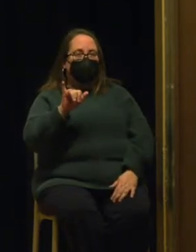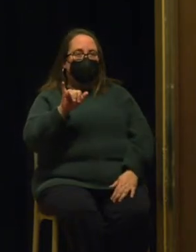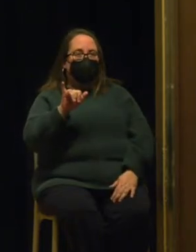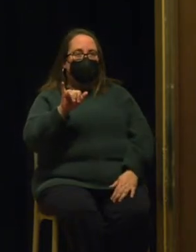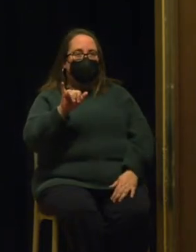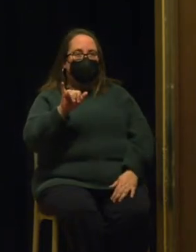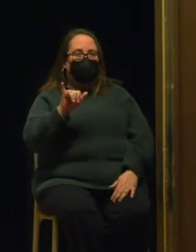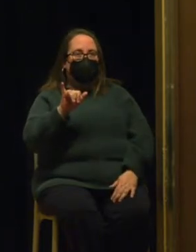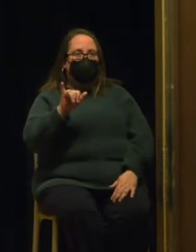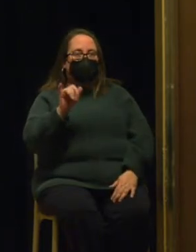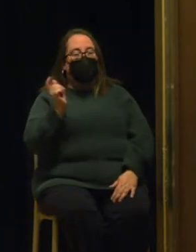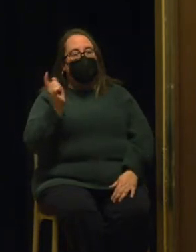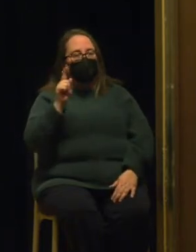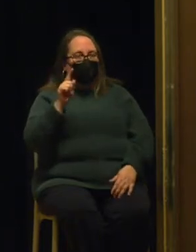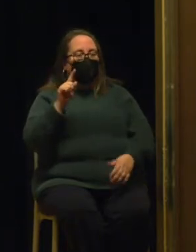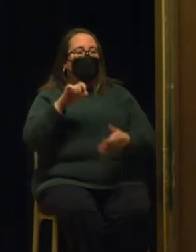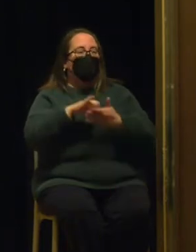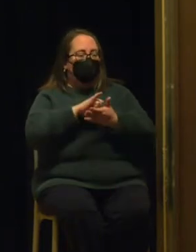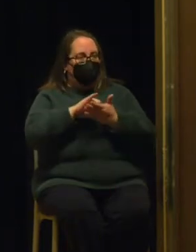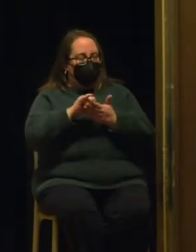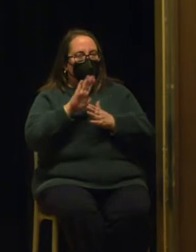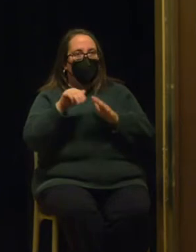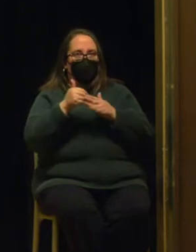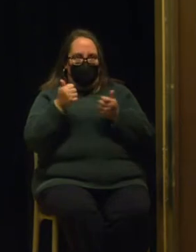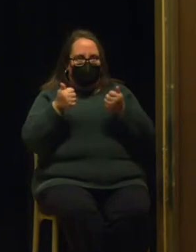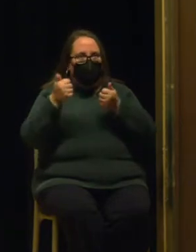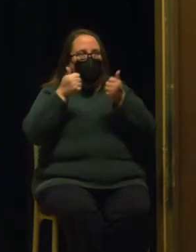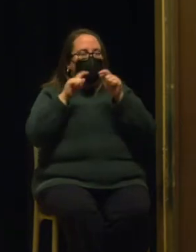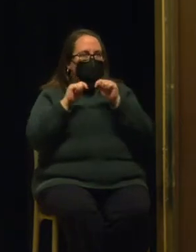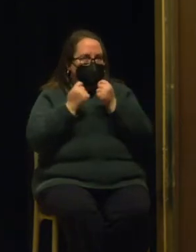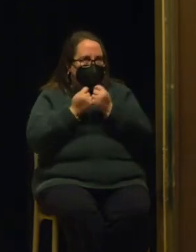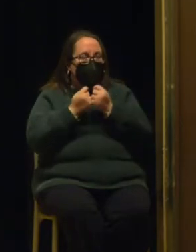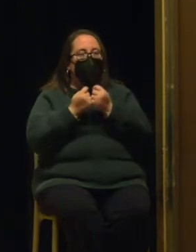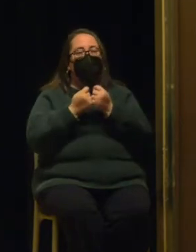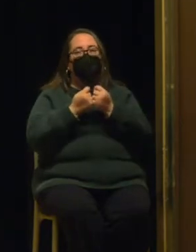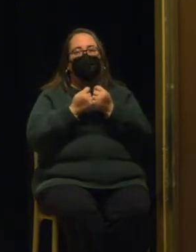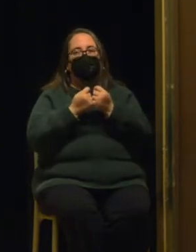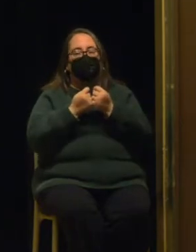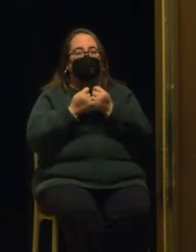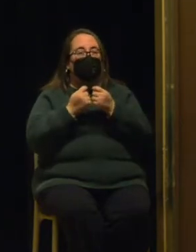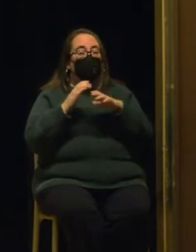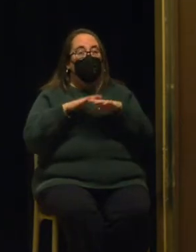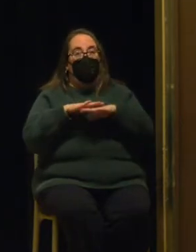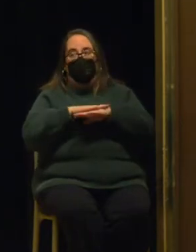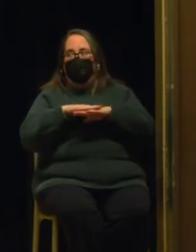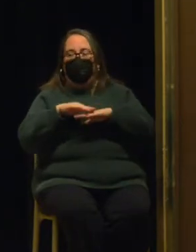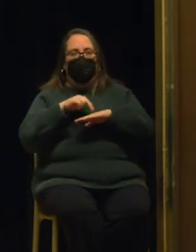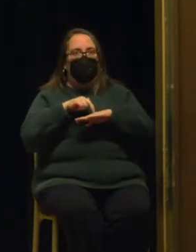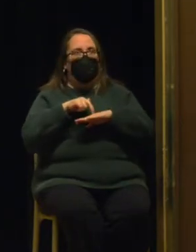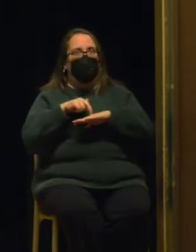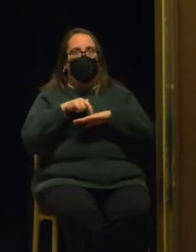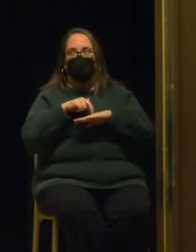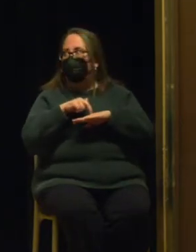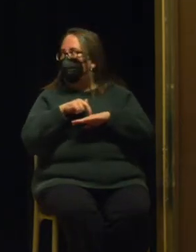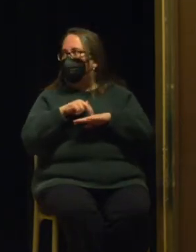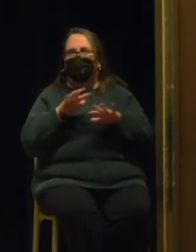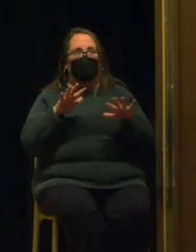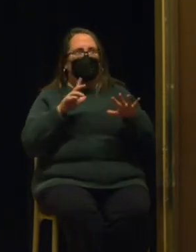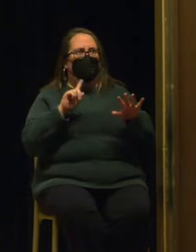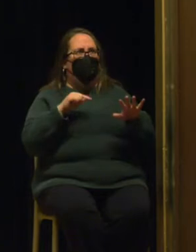we went up to New York, the whole senior team. Again, we were on the floor, and the Black people were like, oh my God, where do these Black people come